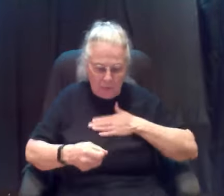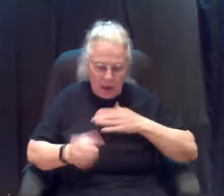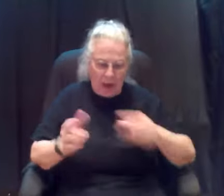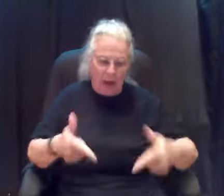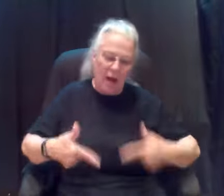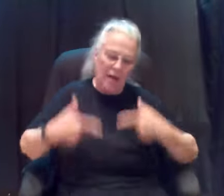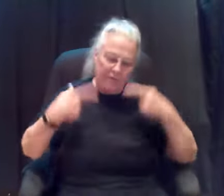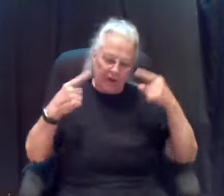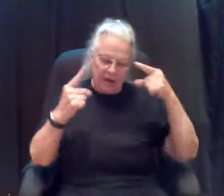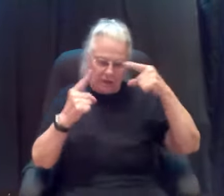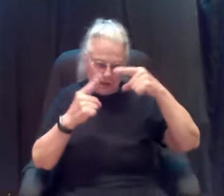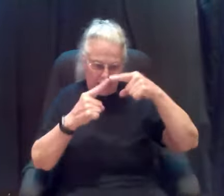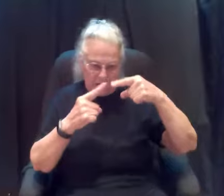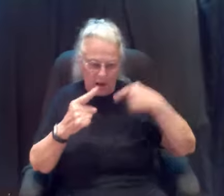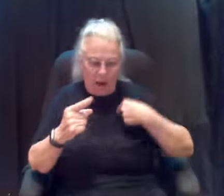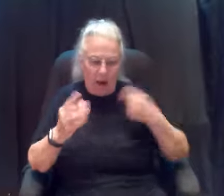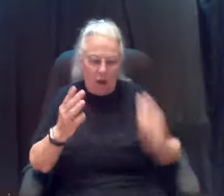my life until I